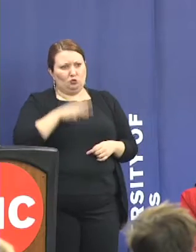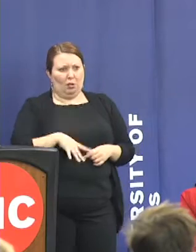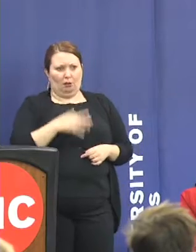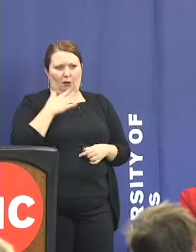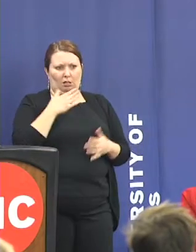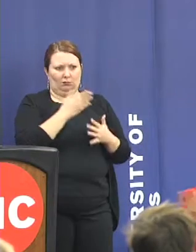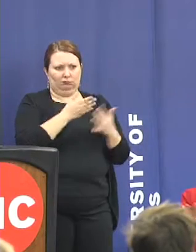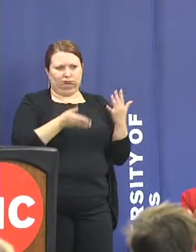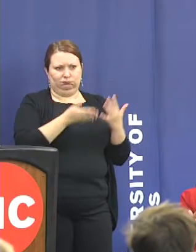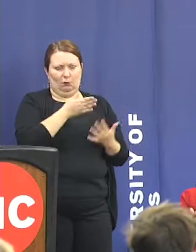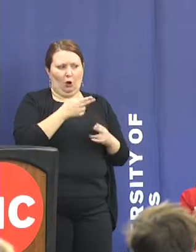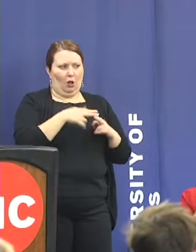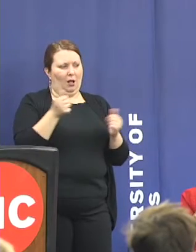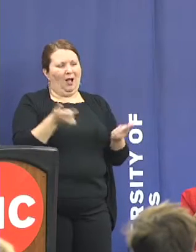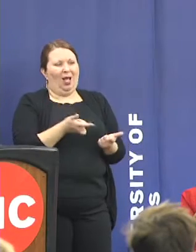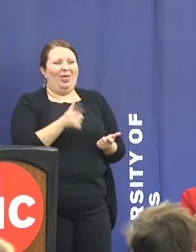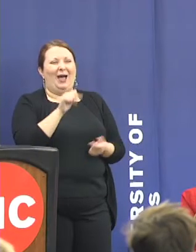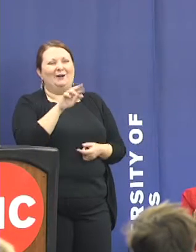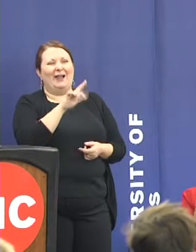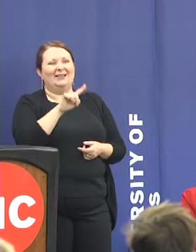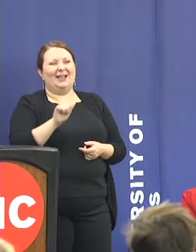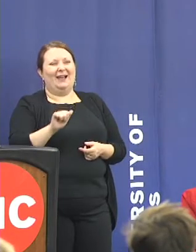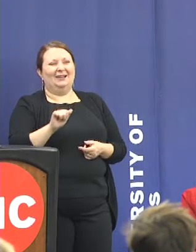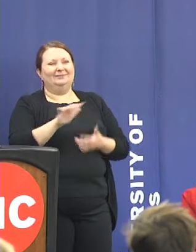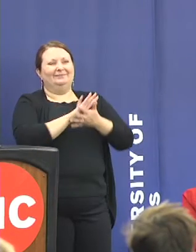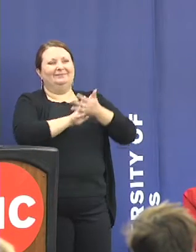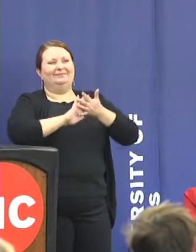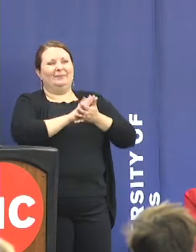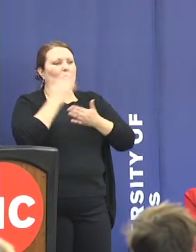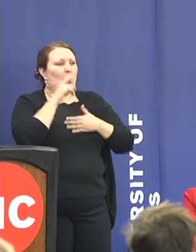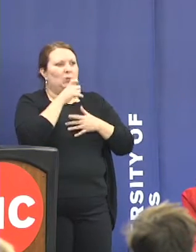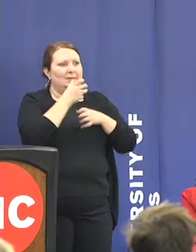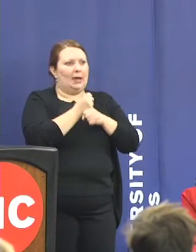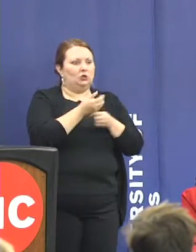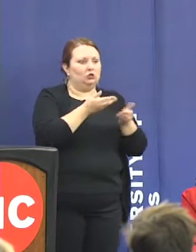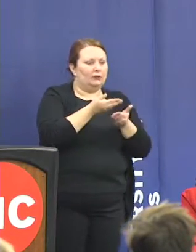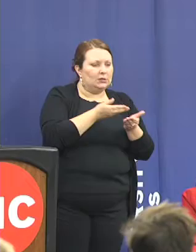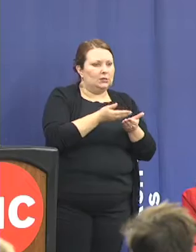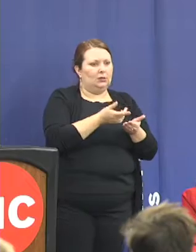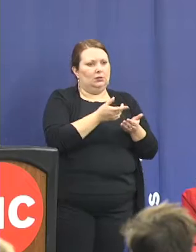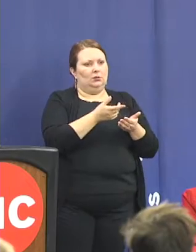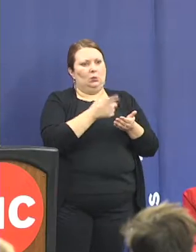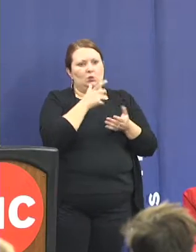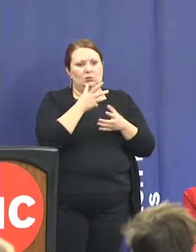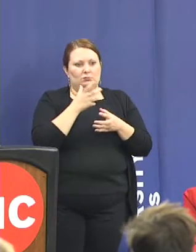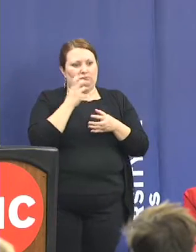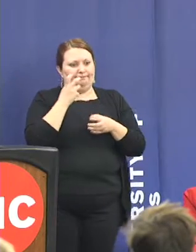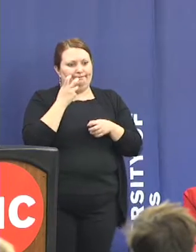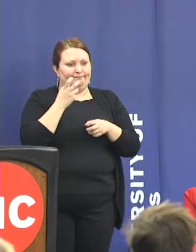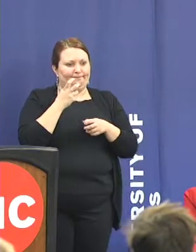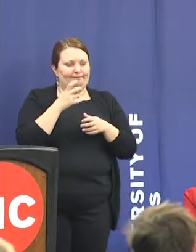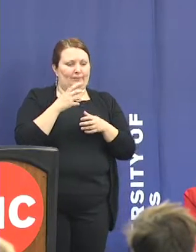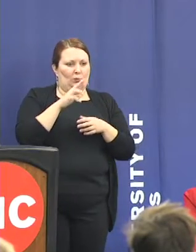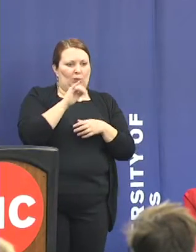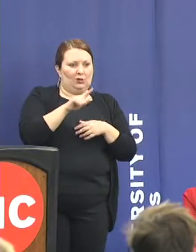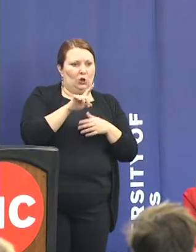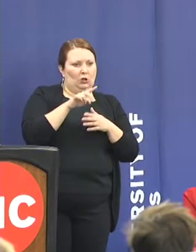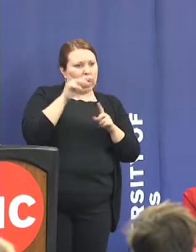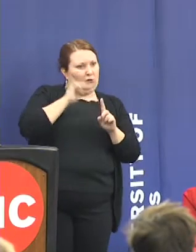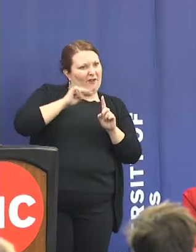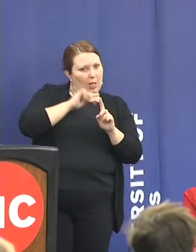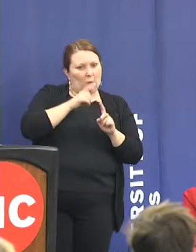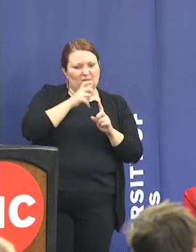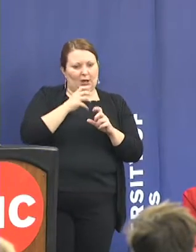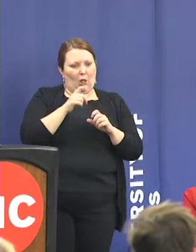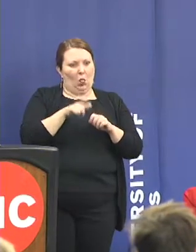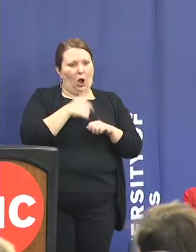there's a color line and we call everybody la raza, then we won't know who's getting a harder, who's being racially profiled, who's getting a